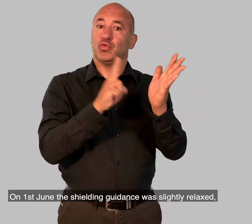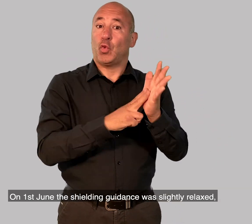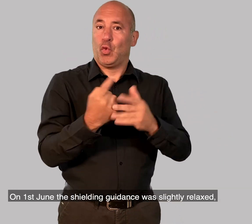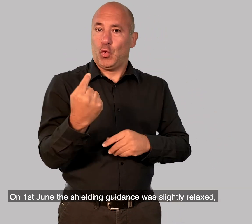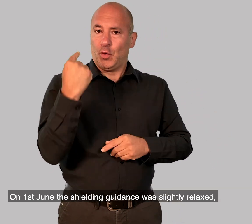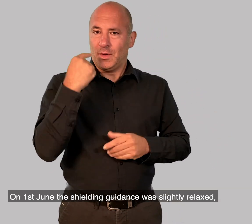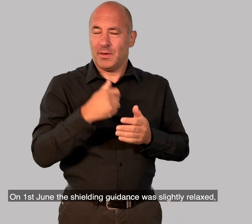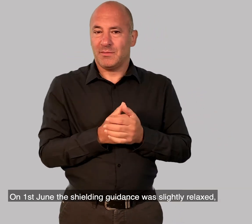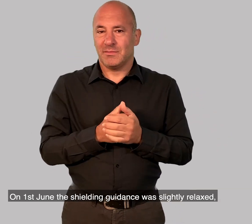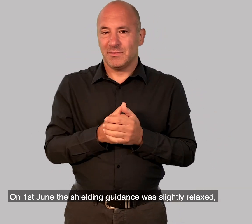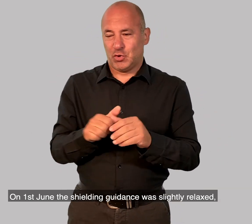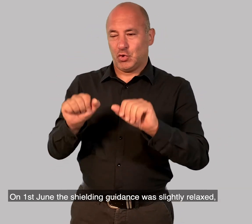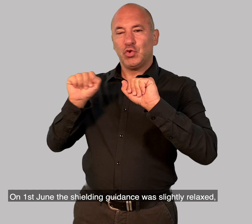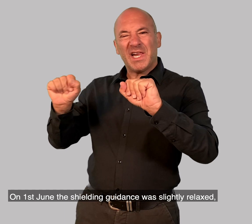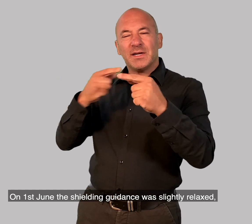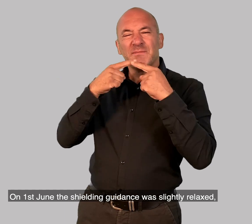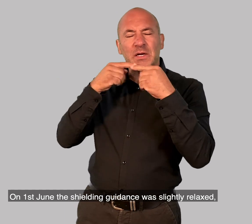shielding guidance was slightly relaxed,